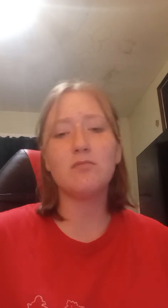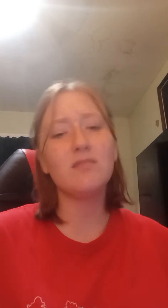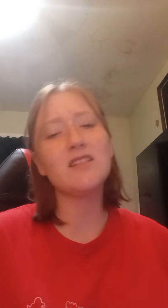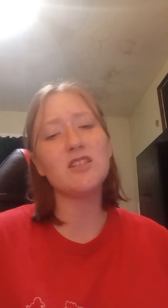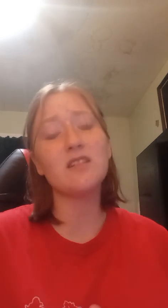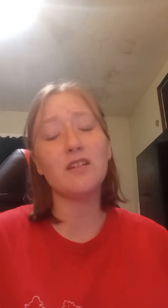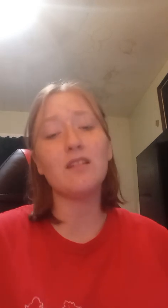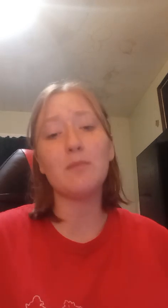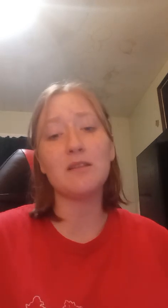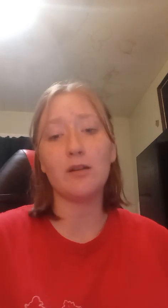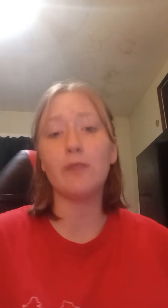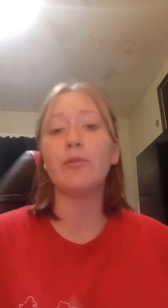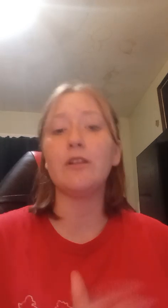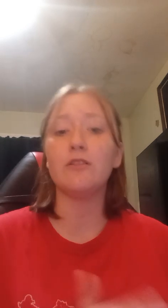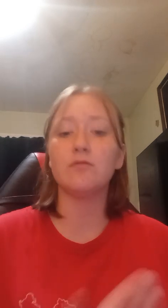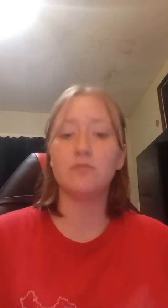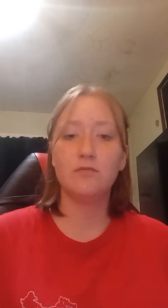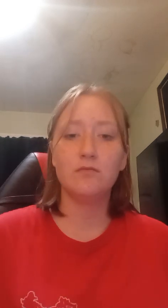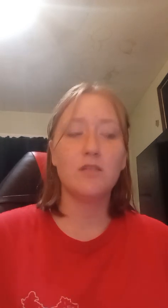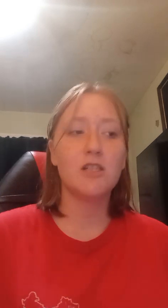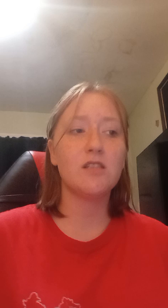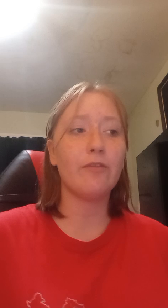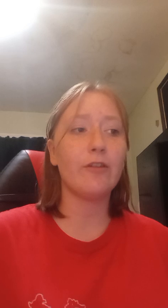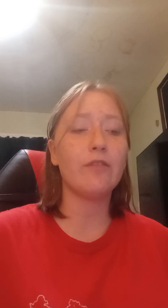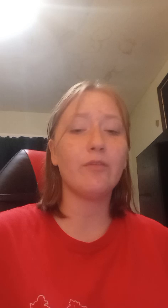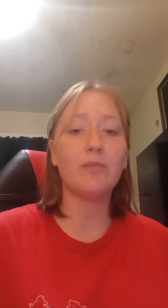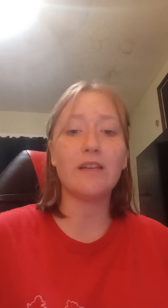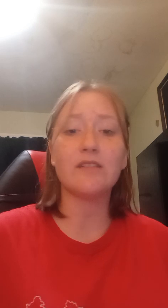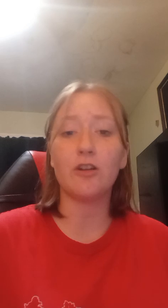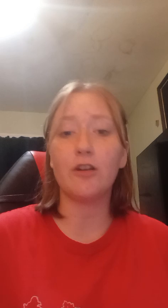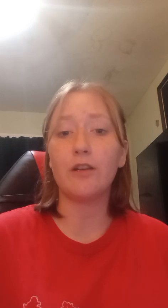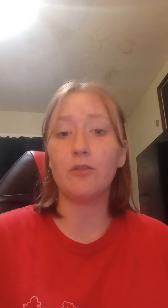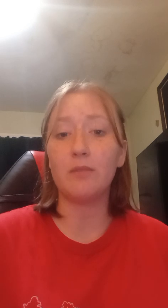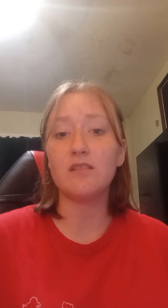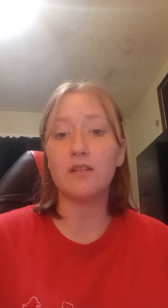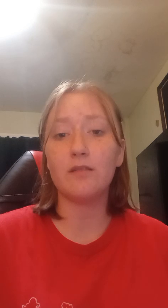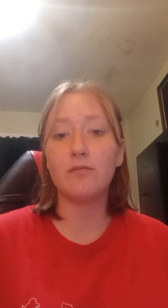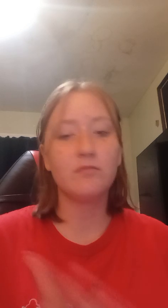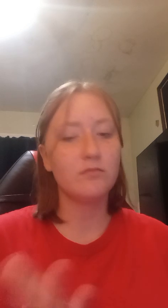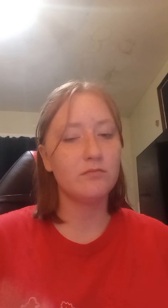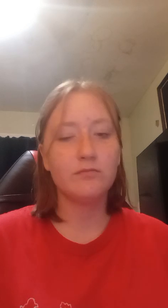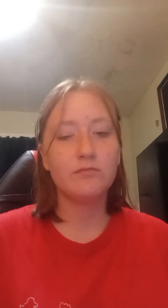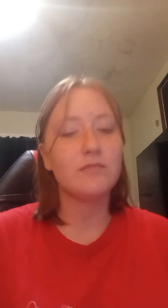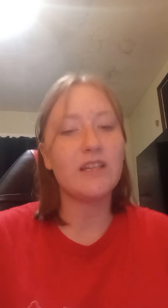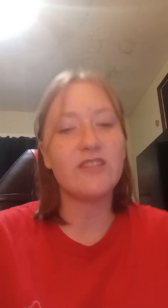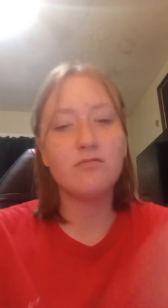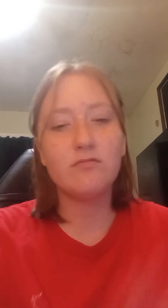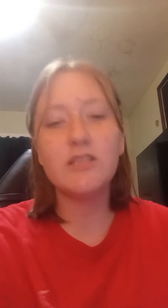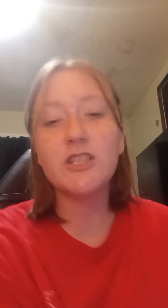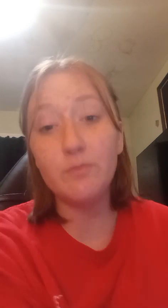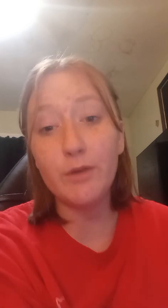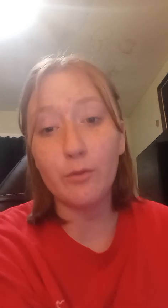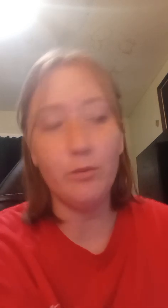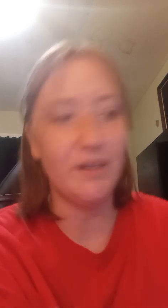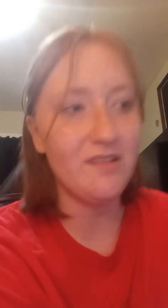just good to get mental help when you're suffering from things that are hurting you mentally. It should be a rule, but it's not,